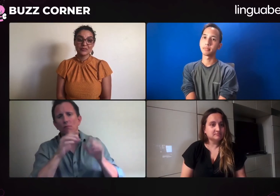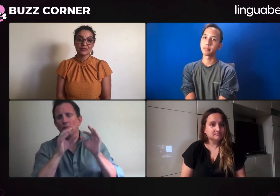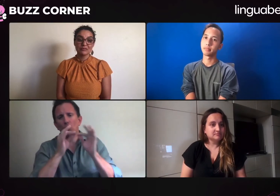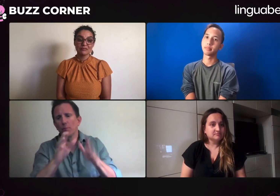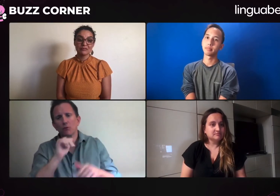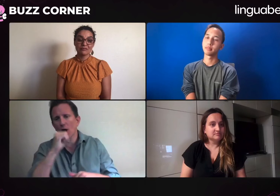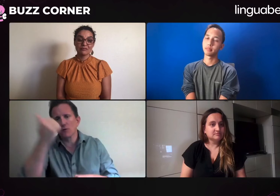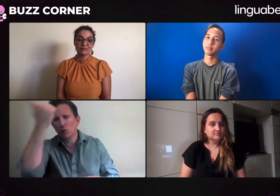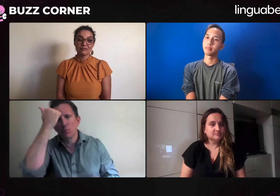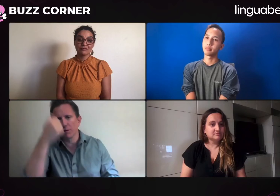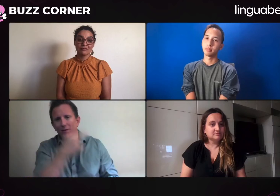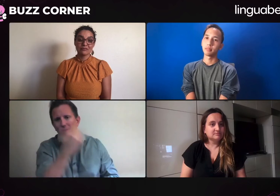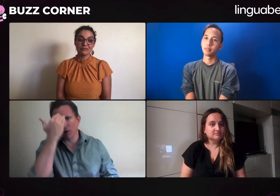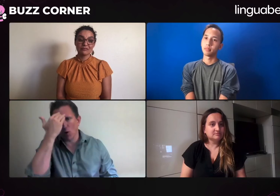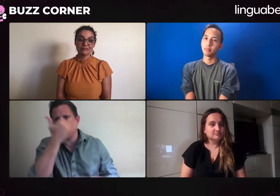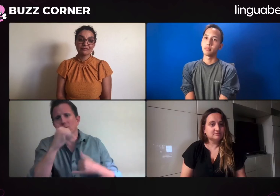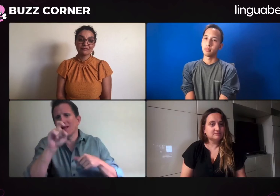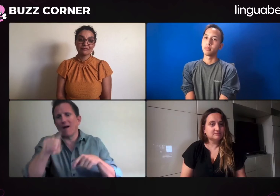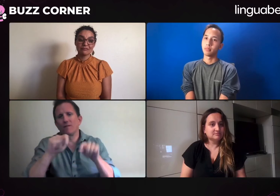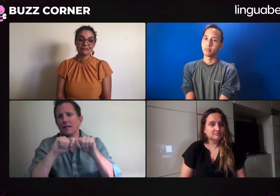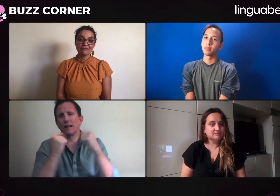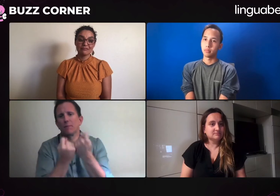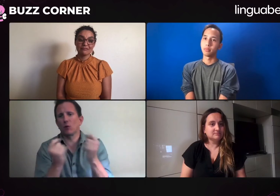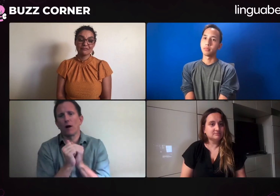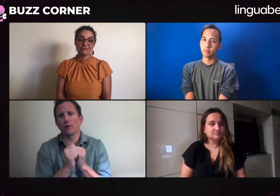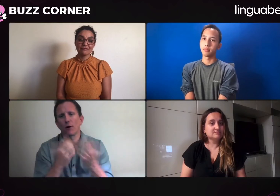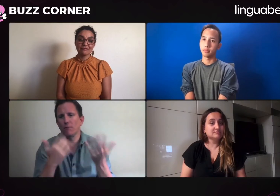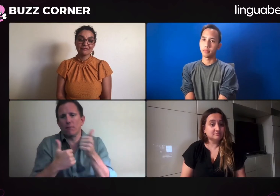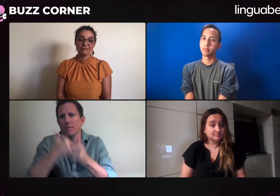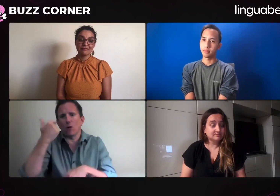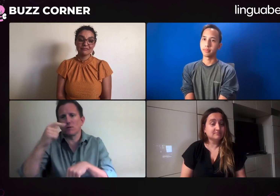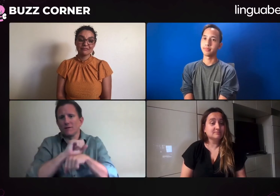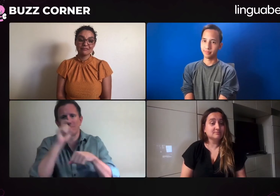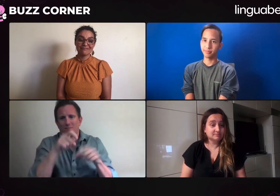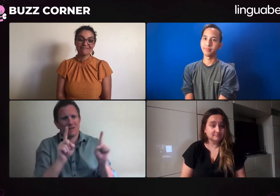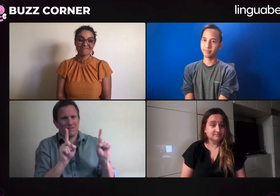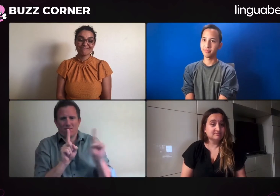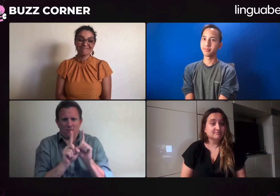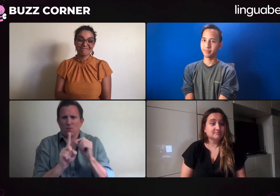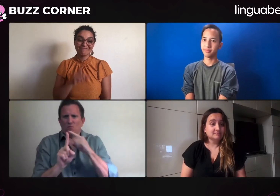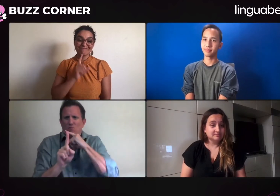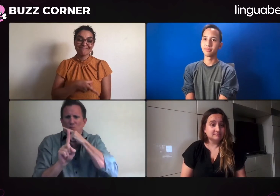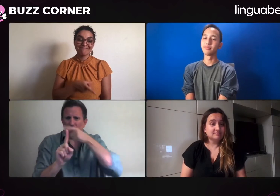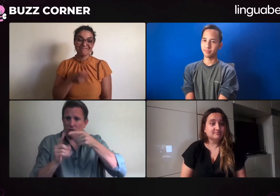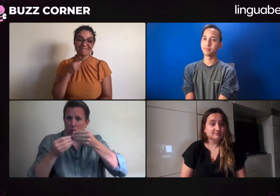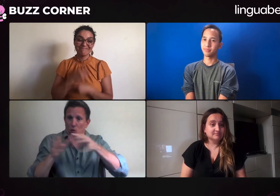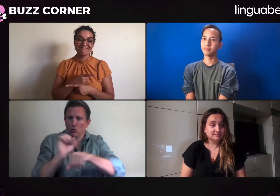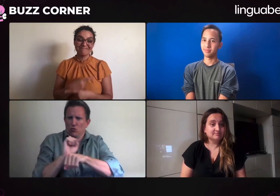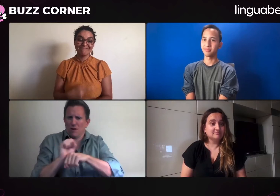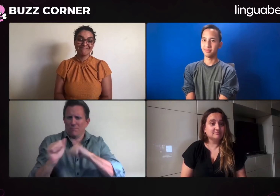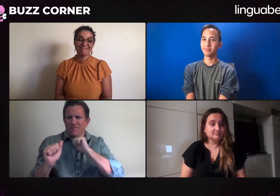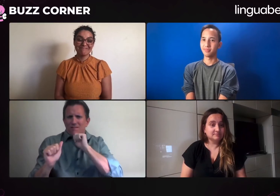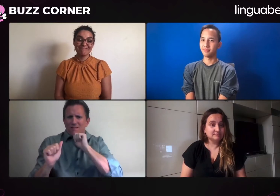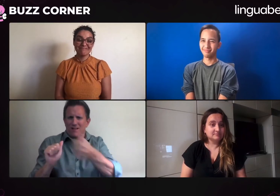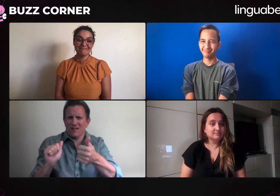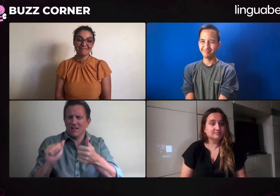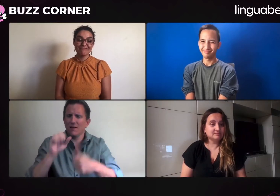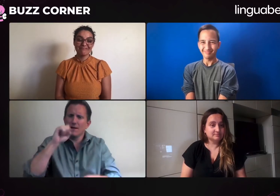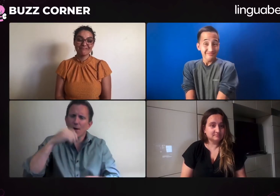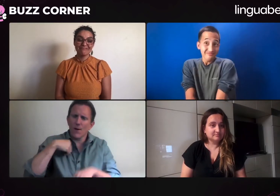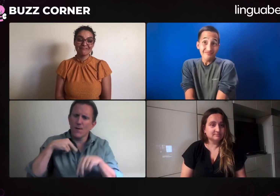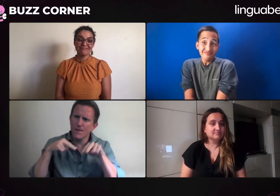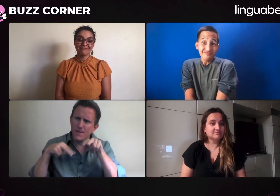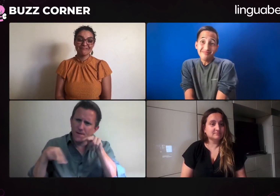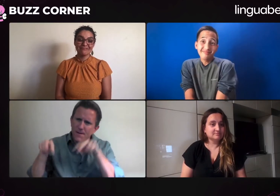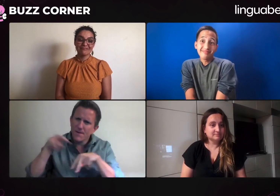I can really empathize with that. But really, interpreters are not dumb, right? They know that they need the team. They know